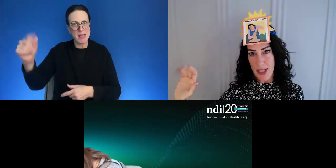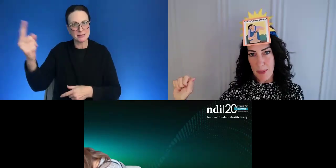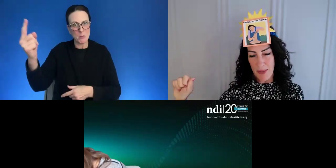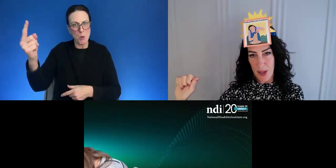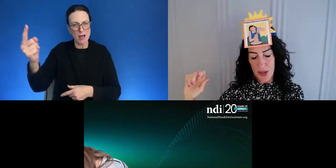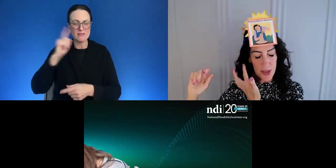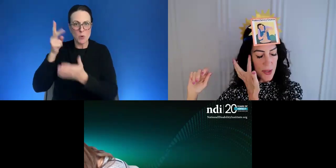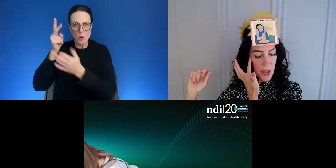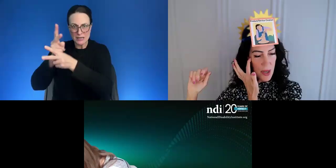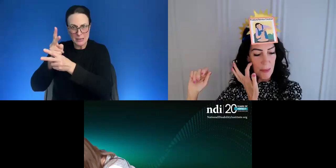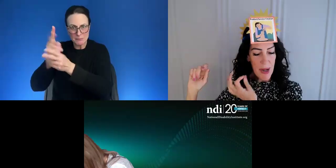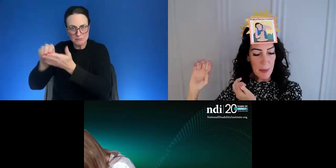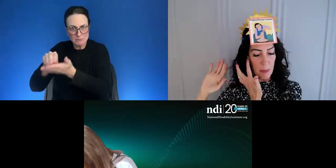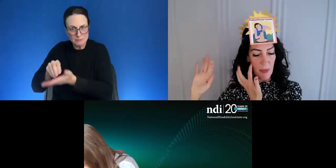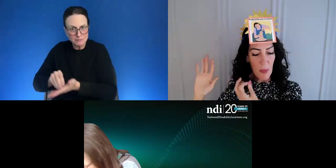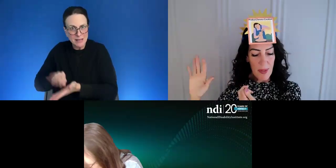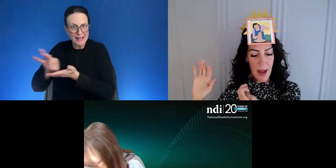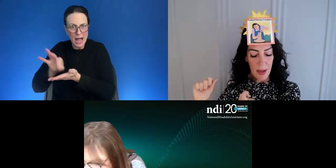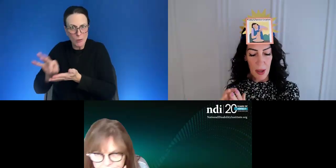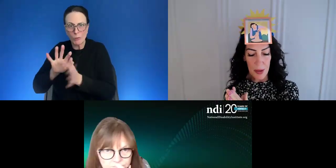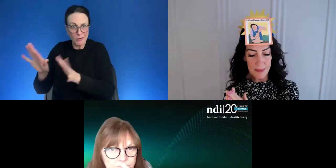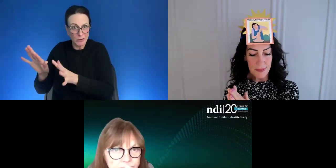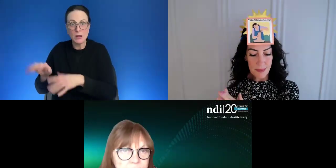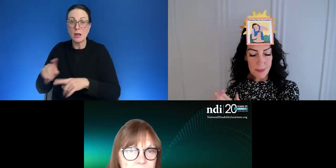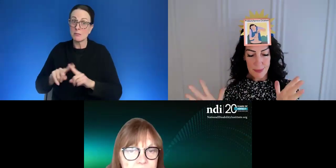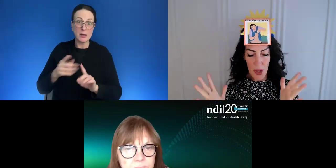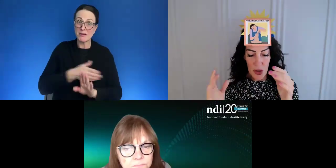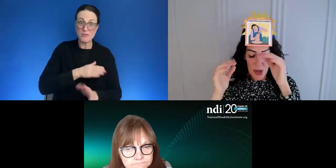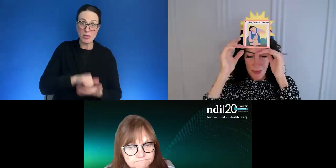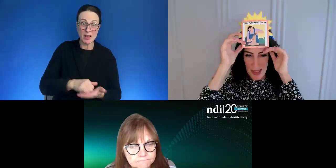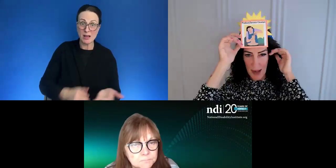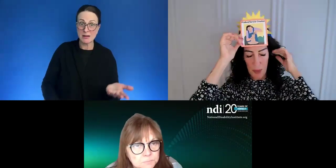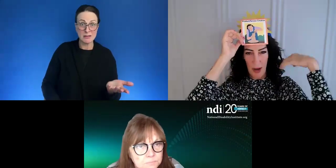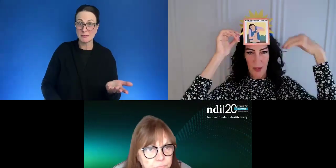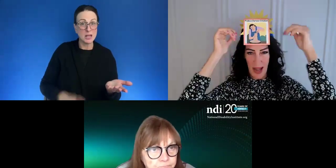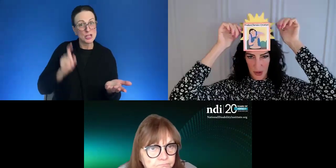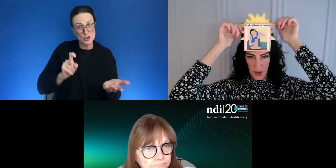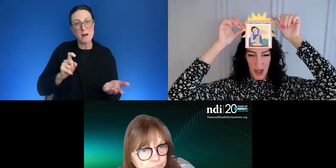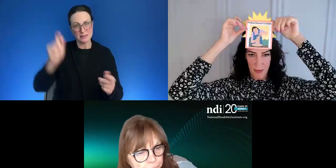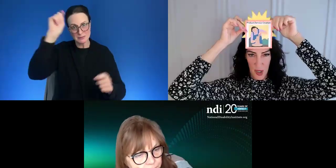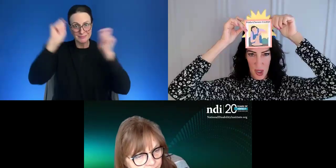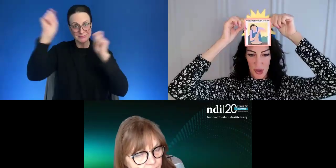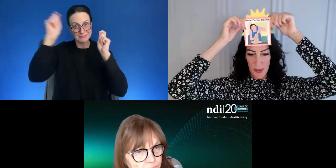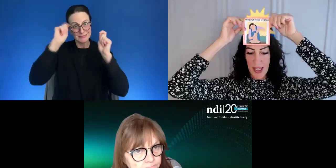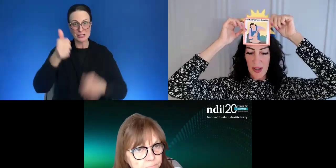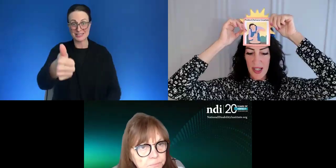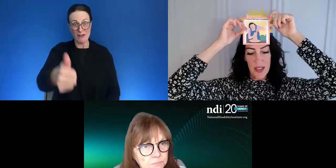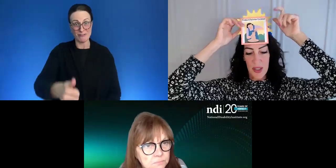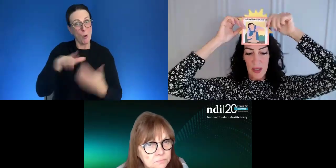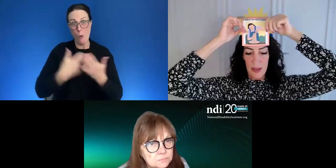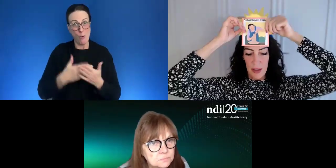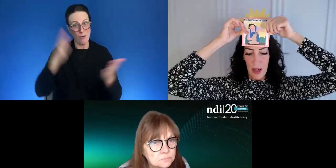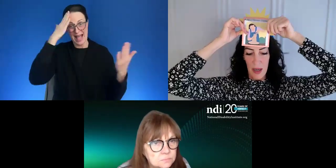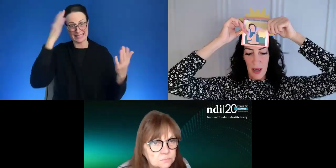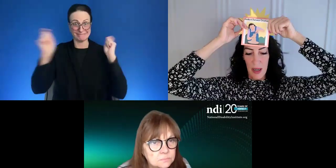to do the bookkeeping, for instance. But before that, you definitely have to wear all the hats yourself. So here